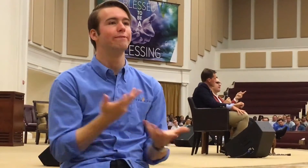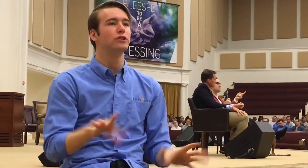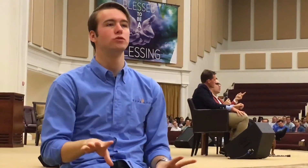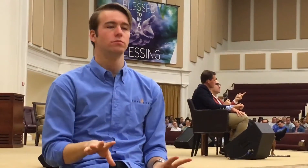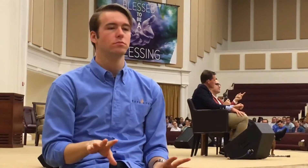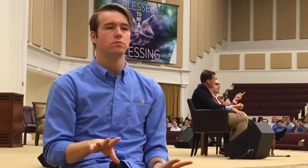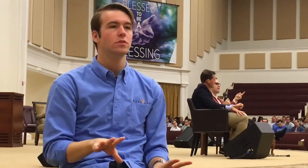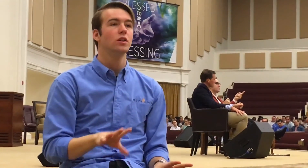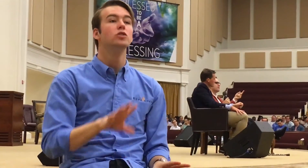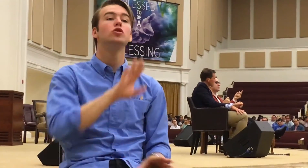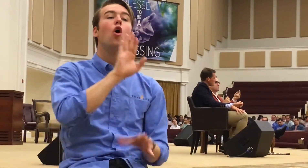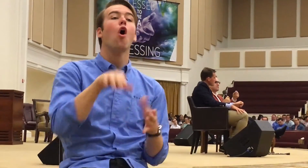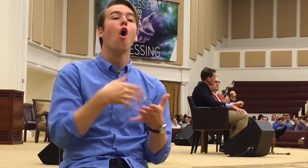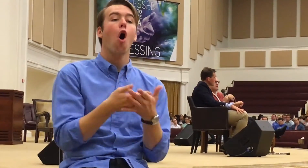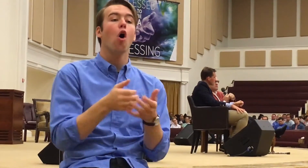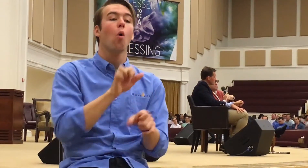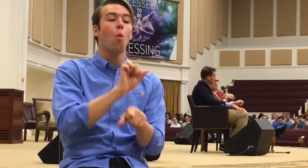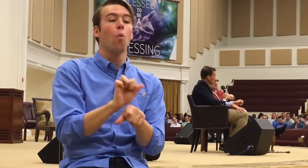All things work together